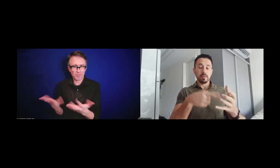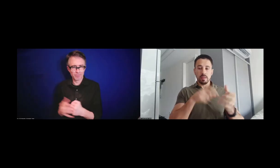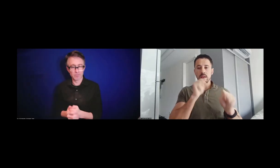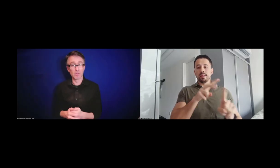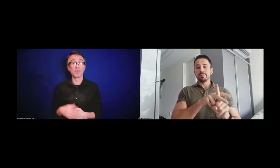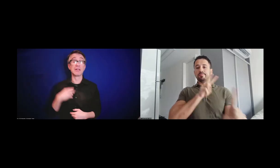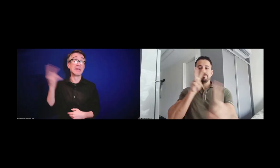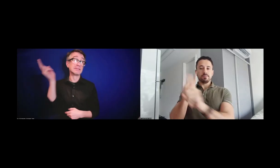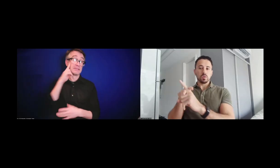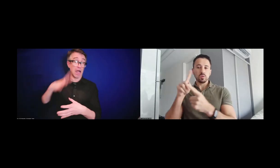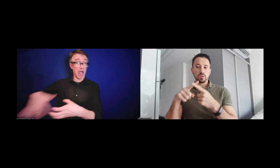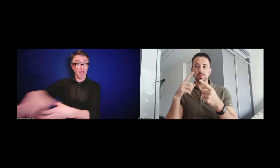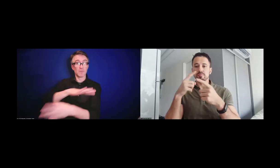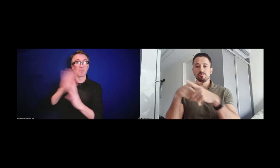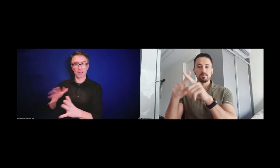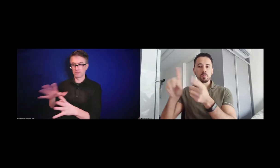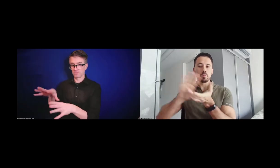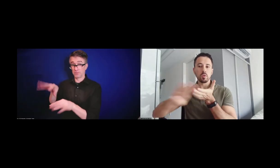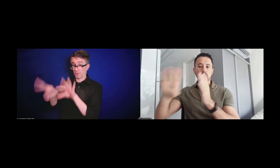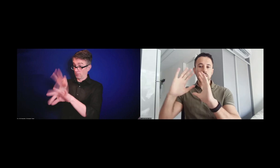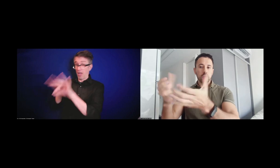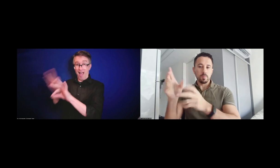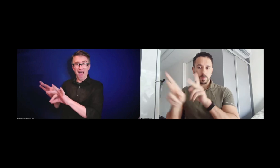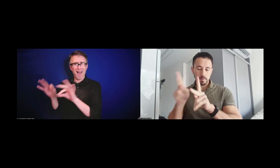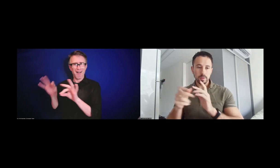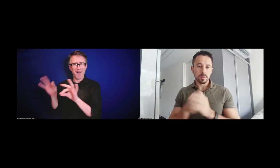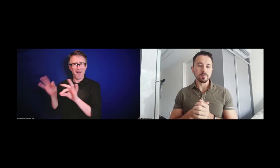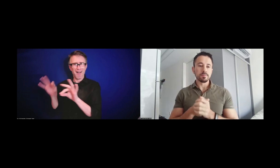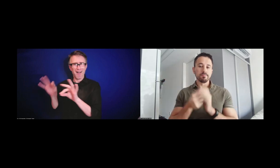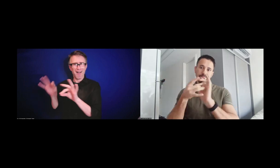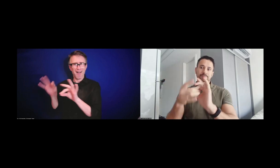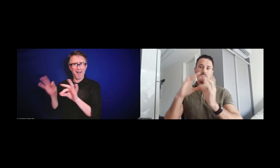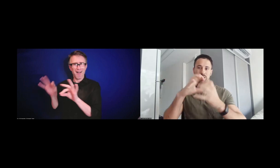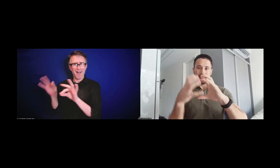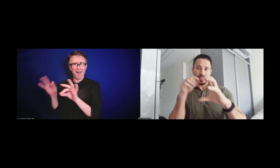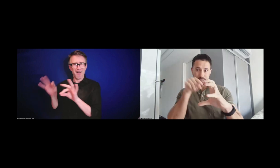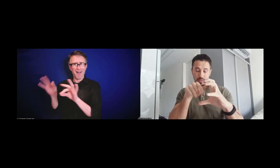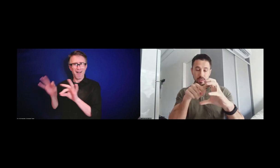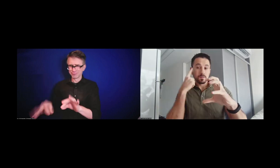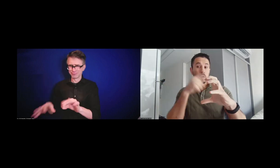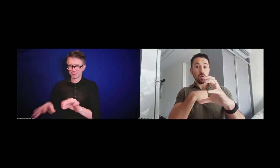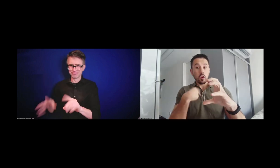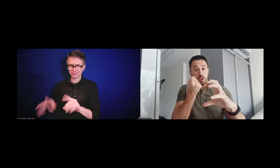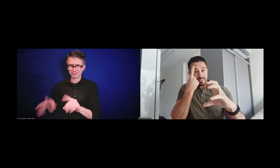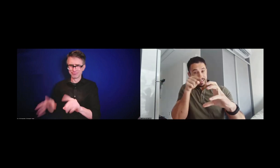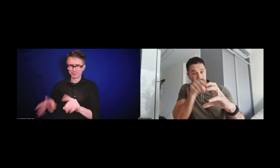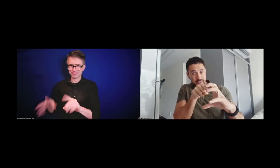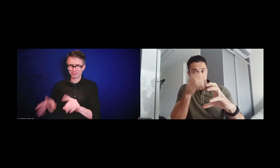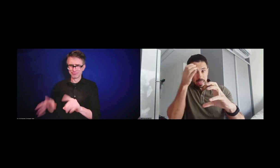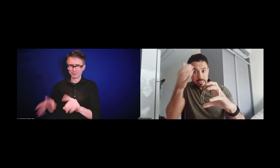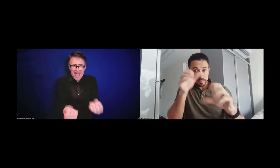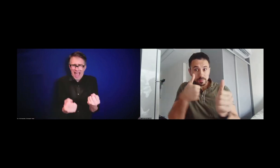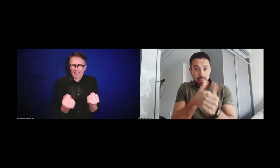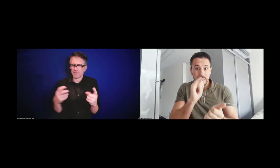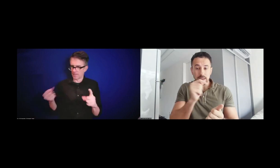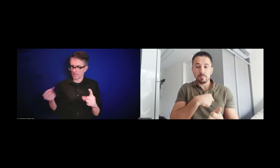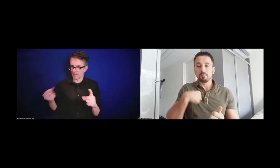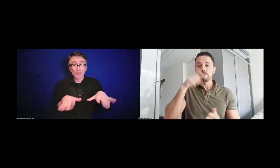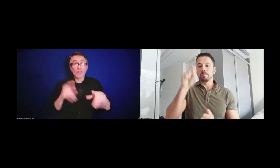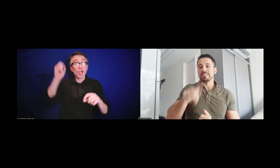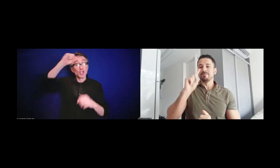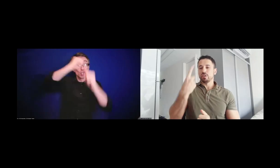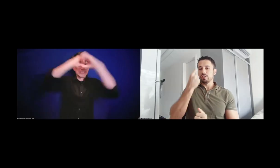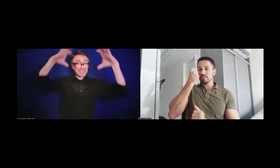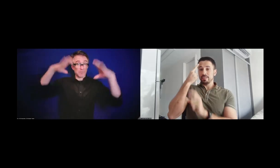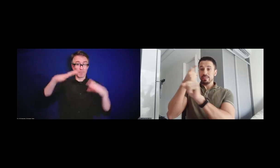what's barriers and being provided for that community. Because oftentimes what applies to them doesn't always apply to every marginal group.